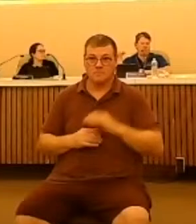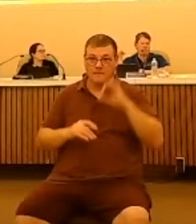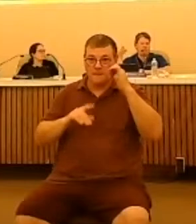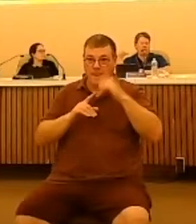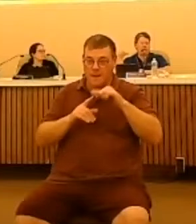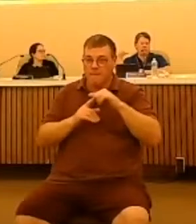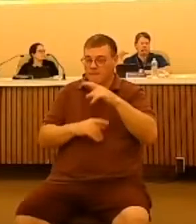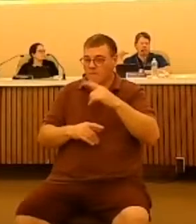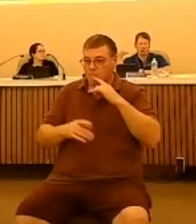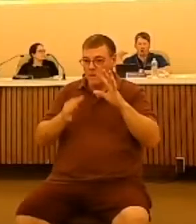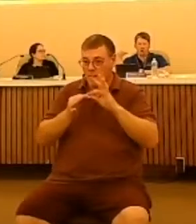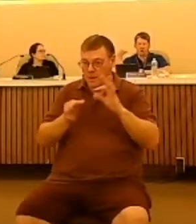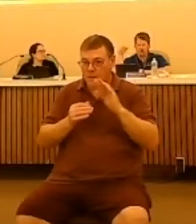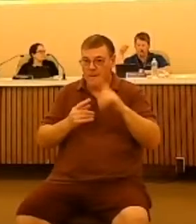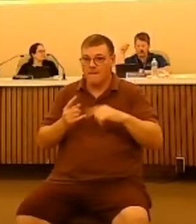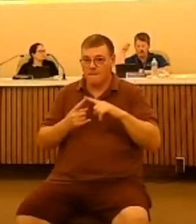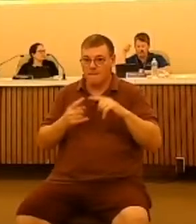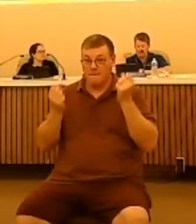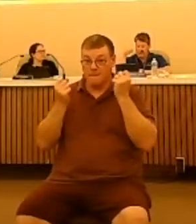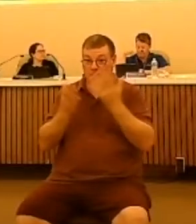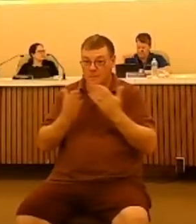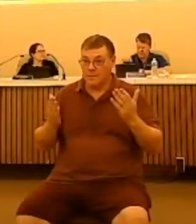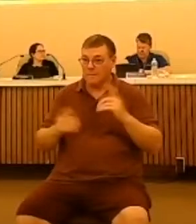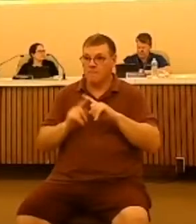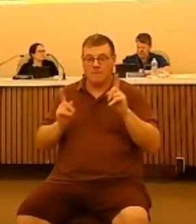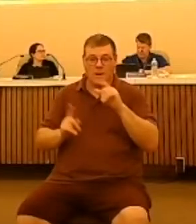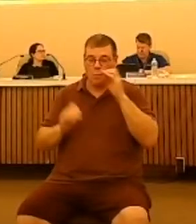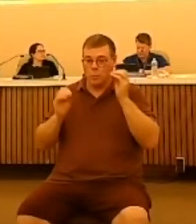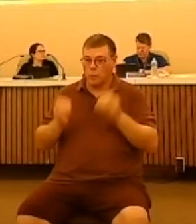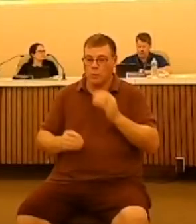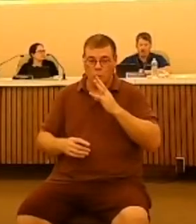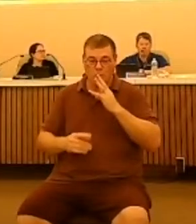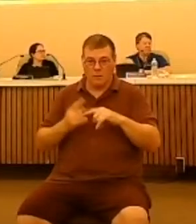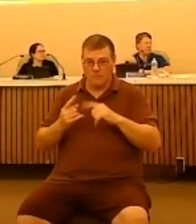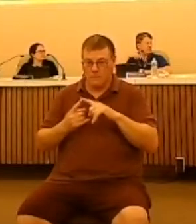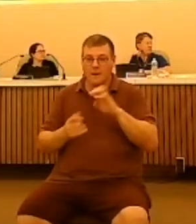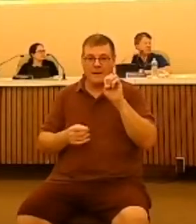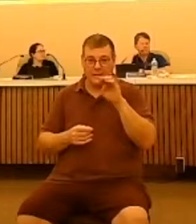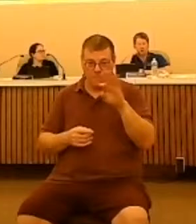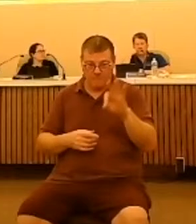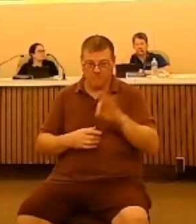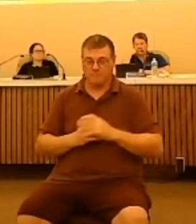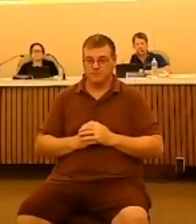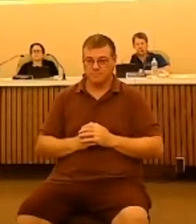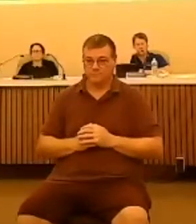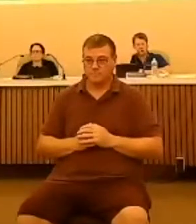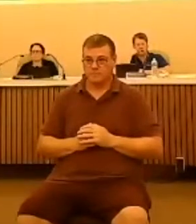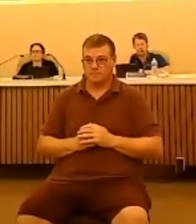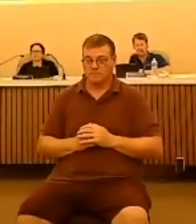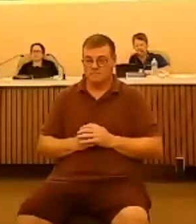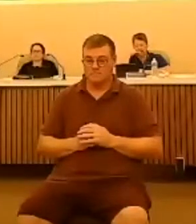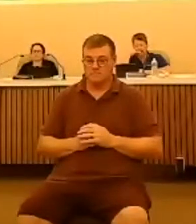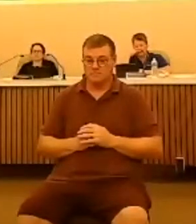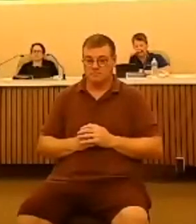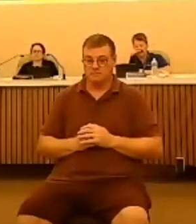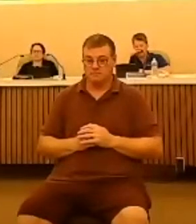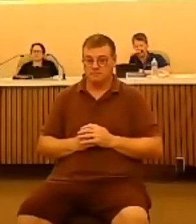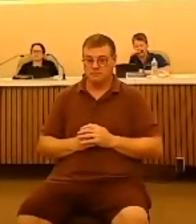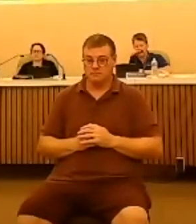that they had talked to RG&E about a bunch of stuff, but they had not talked about the EMF. So, Thanks.